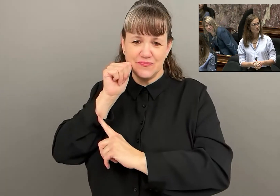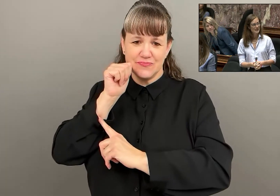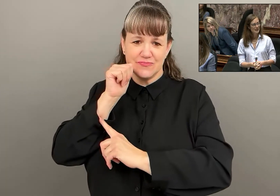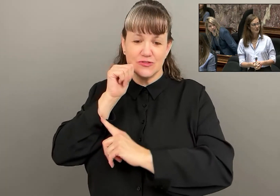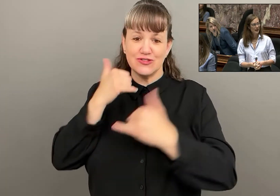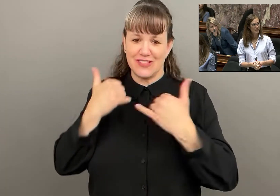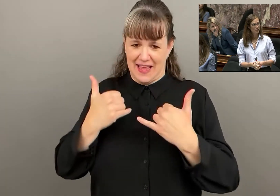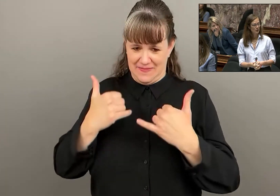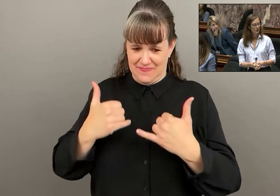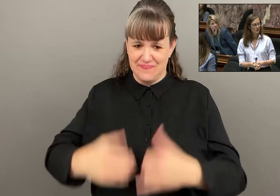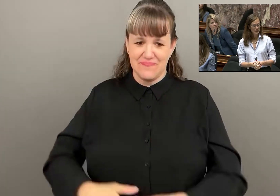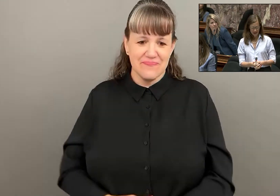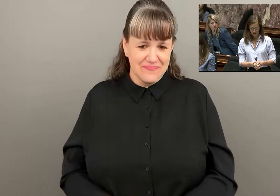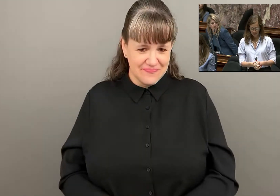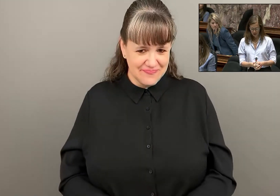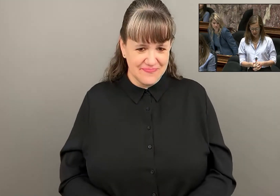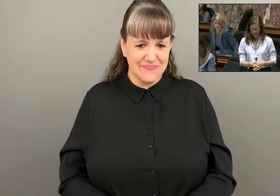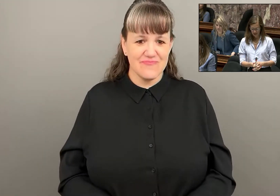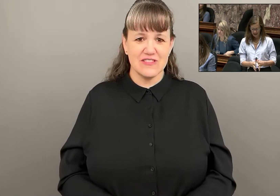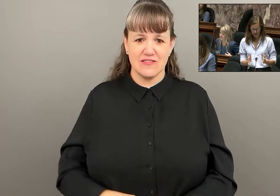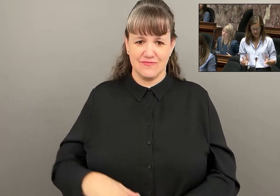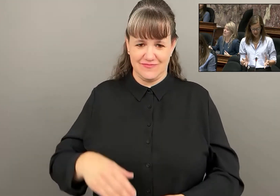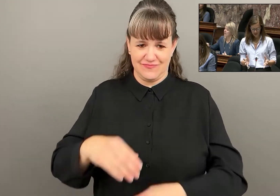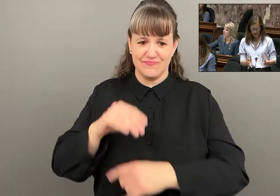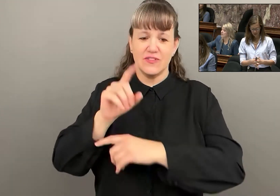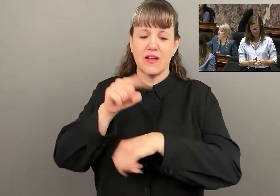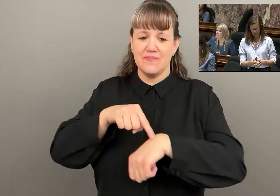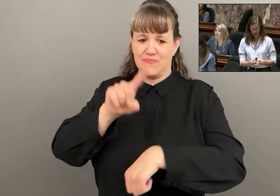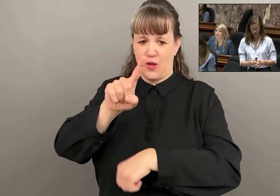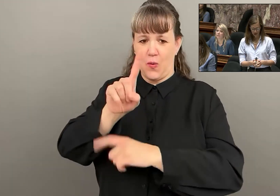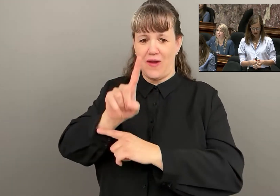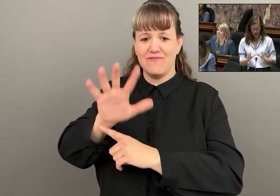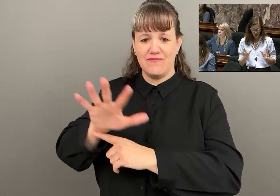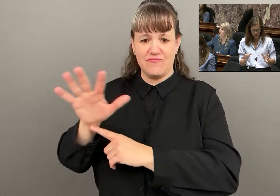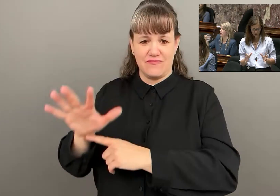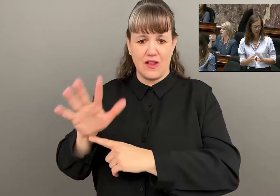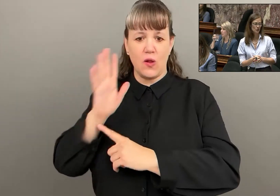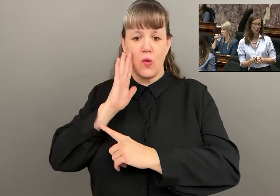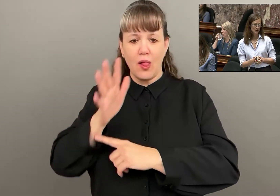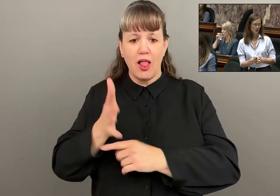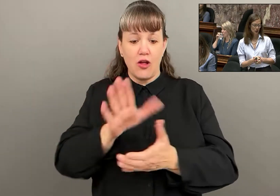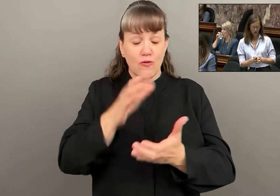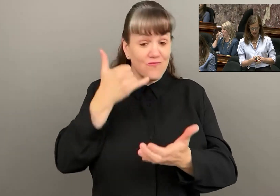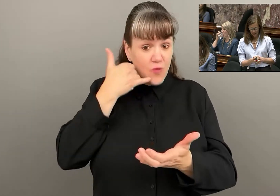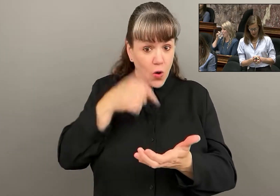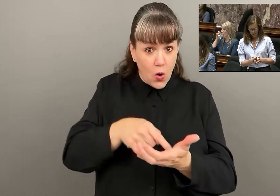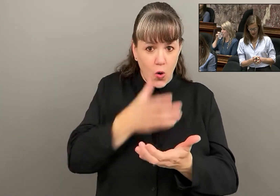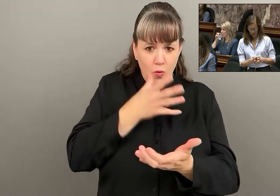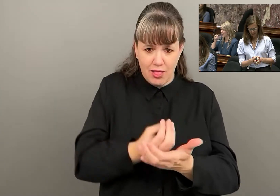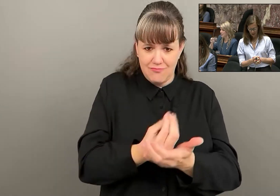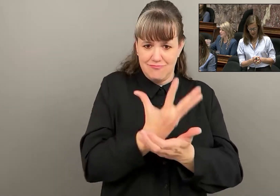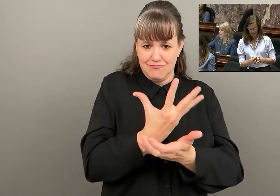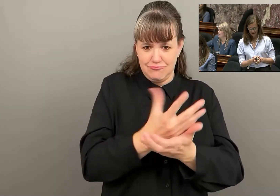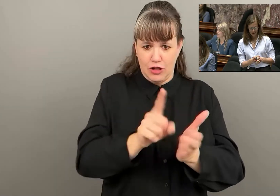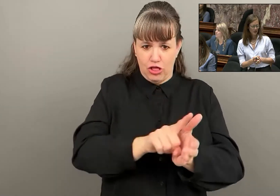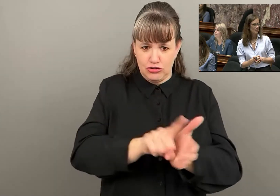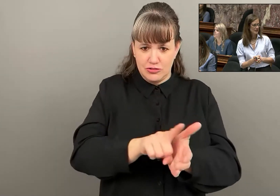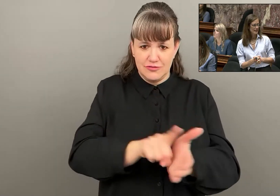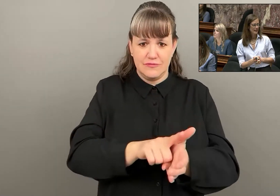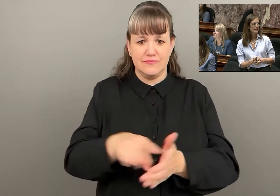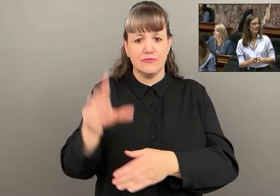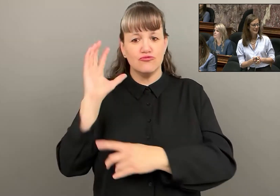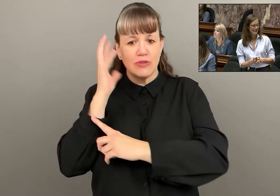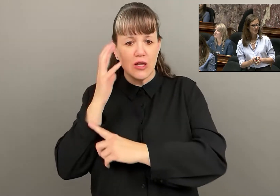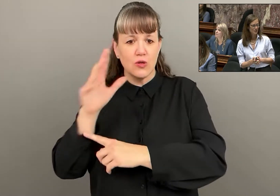order to receive that alert, you need to make sure that your settings on your cell phone are not on Do Not Disturb or airplane mode, and that you're up